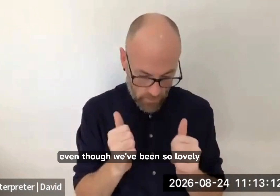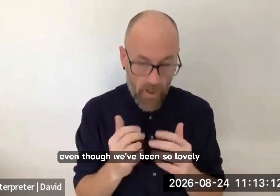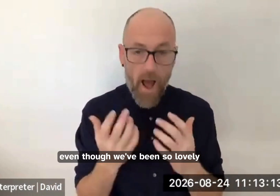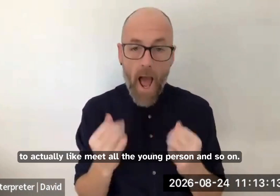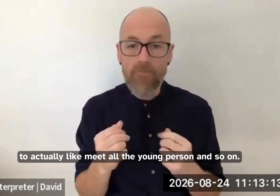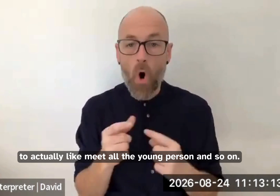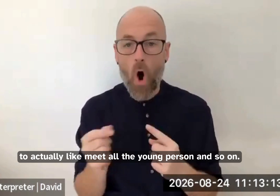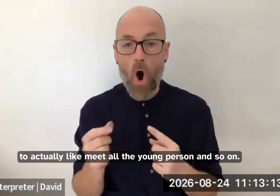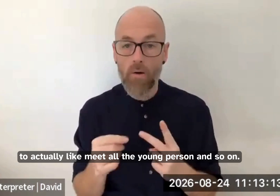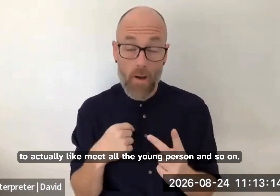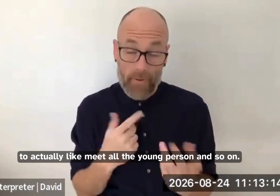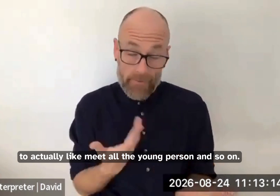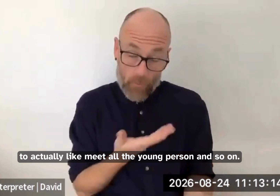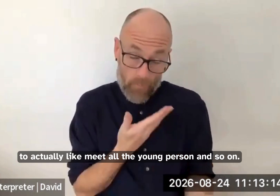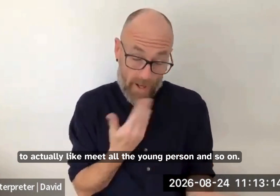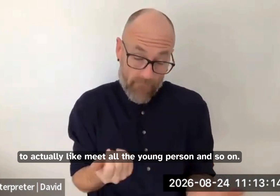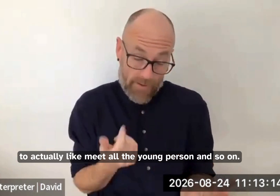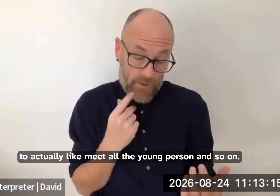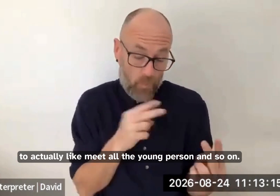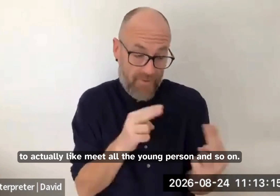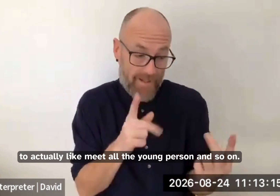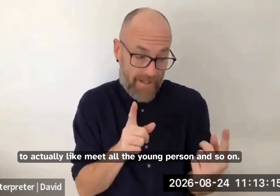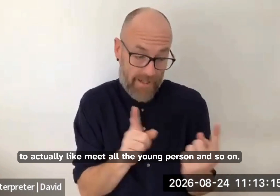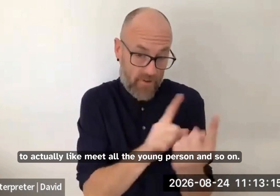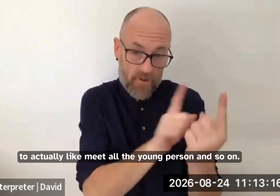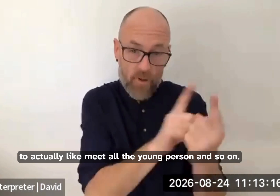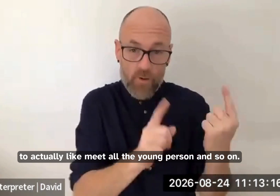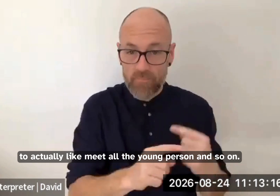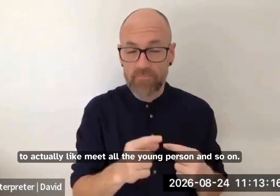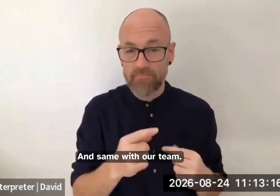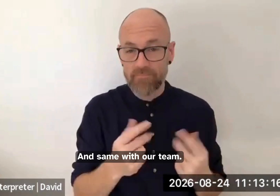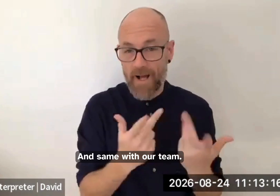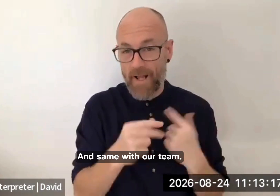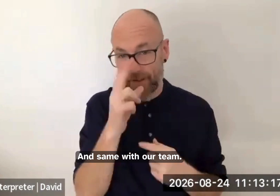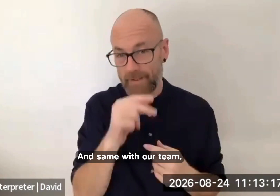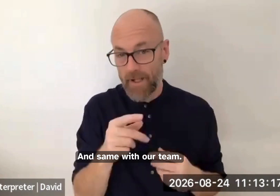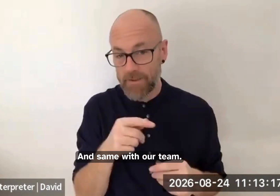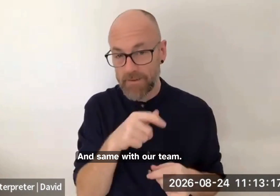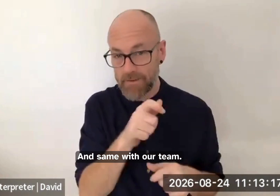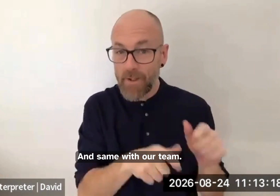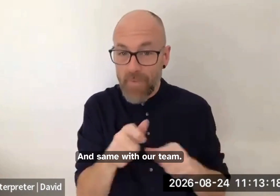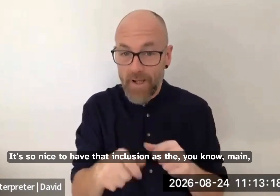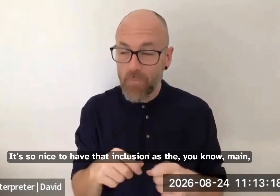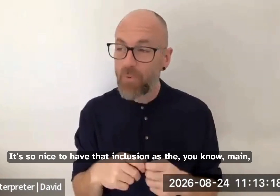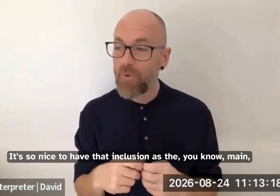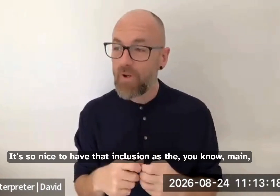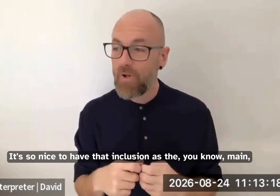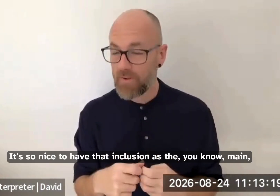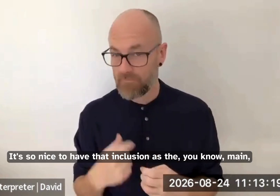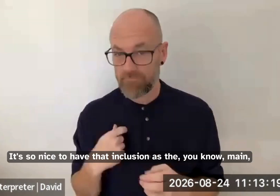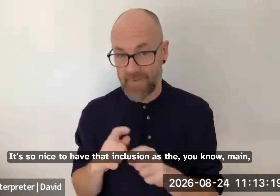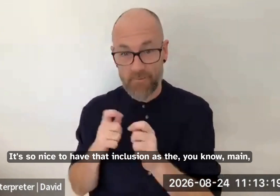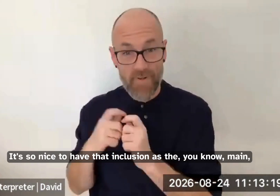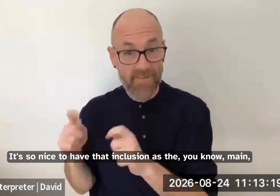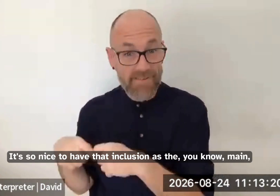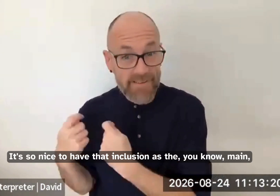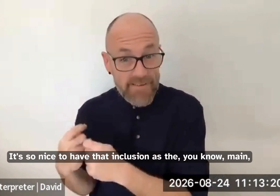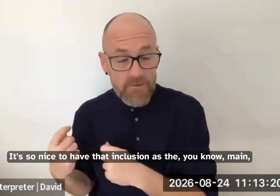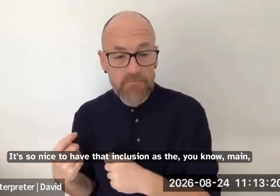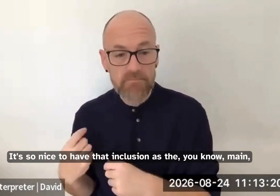though it would have been so lovely to actually like meet all of you in person and so on. Um, and same with our team. It's so nice to have